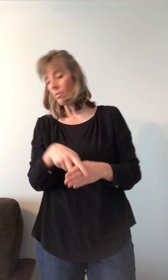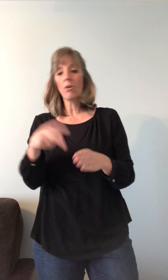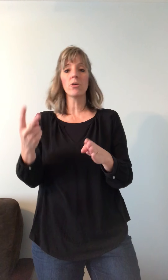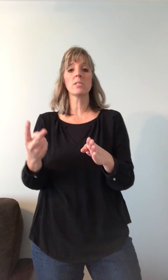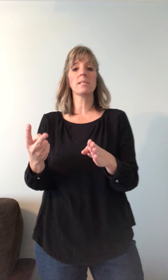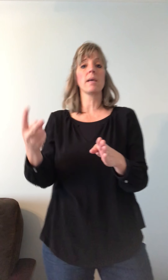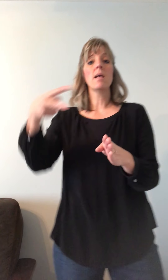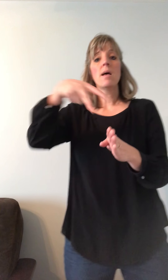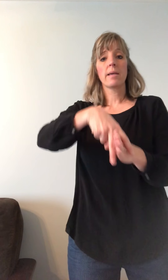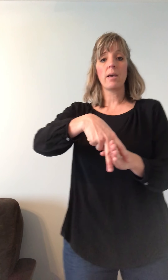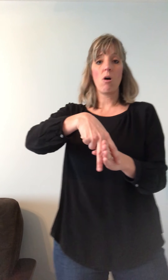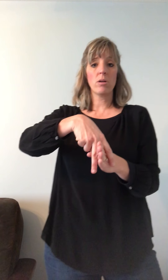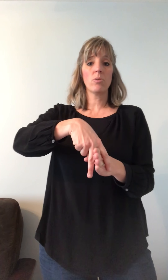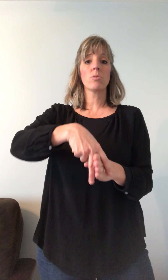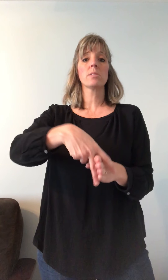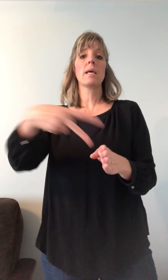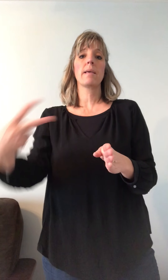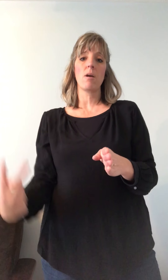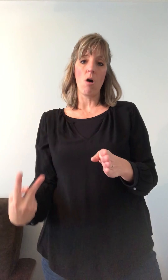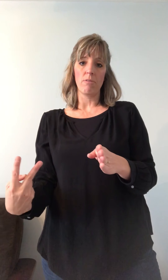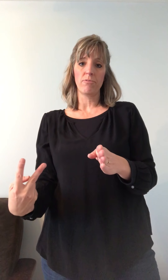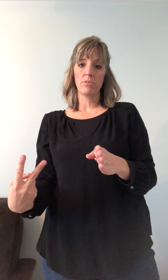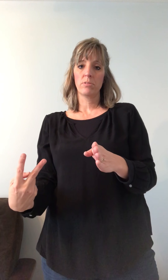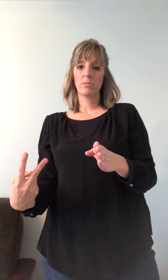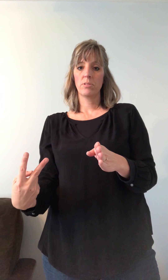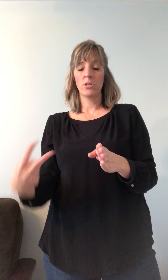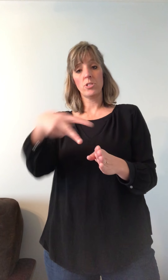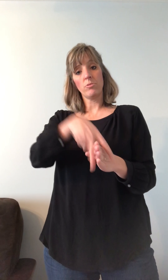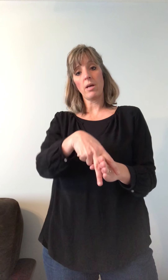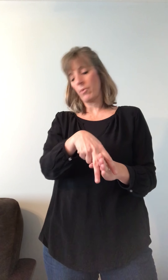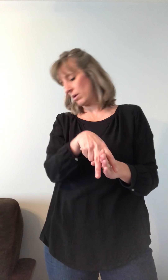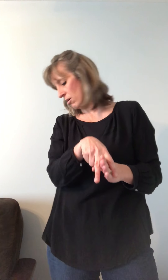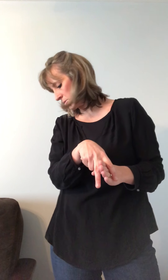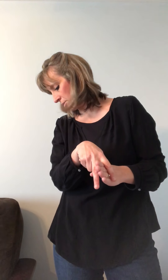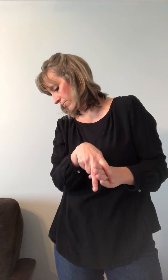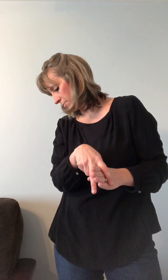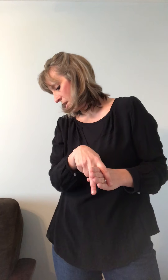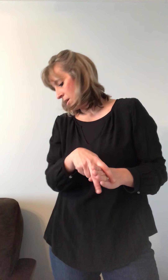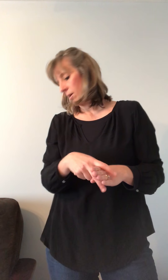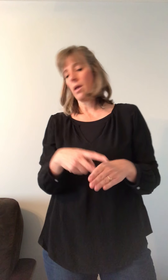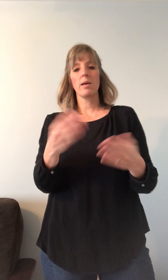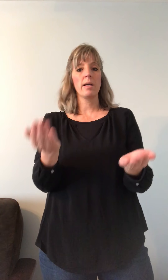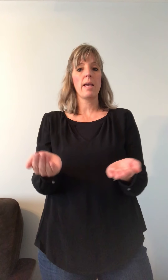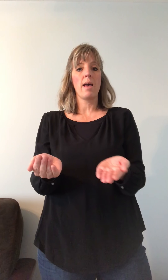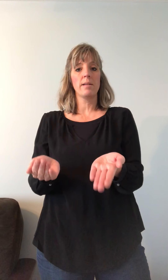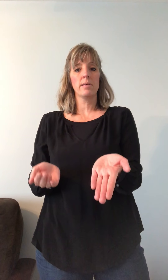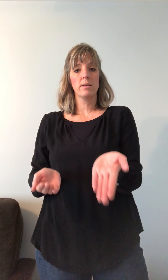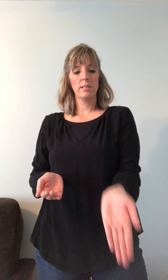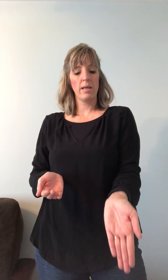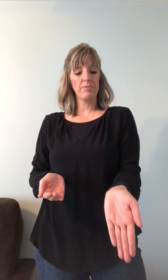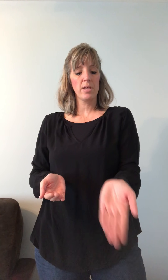Or you could say get on the horse and get off. You could do it that way also. Okay, again, left